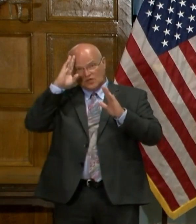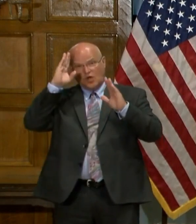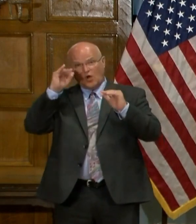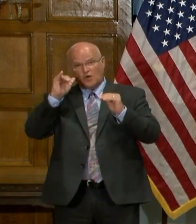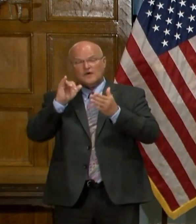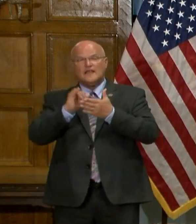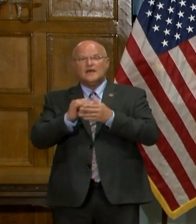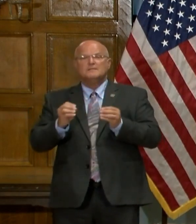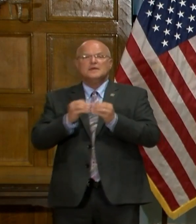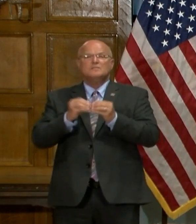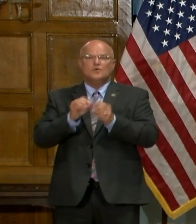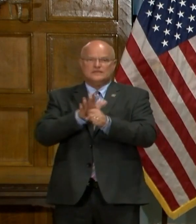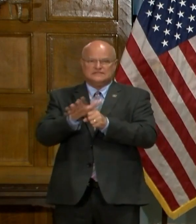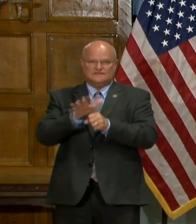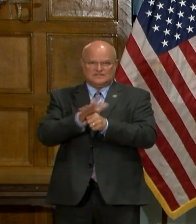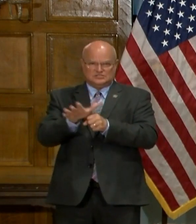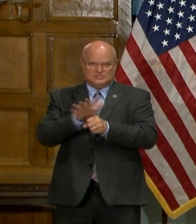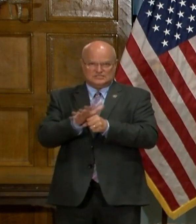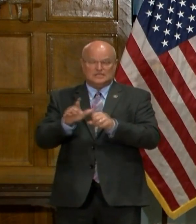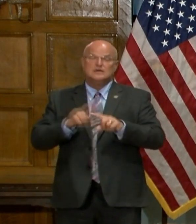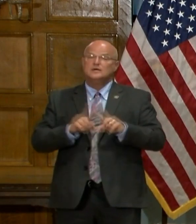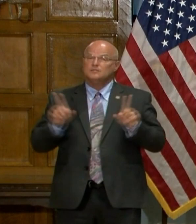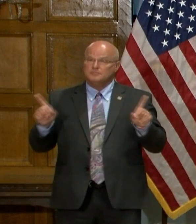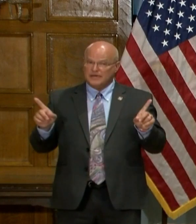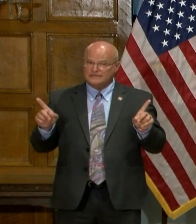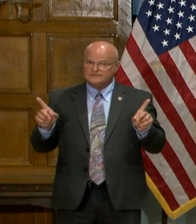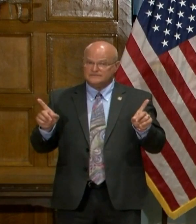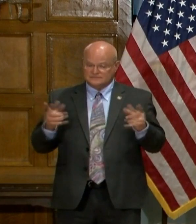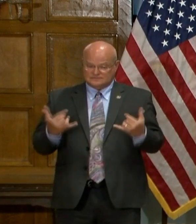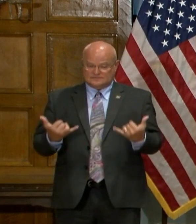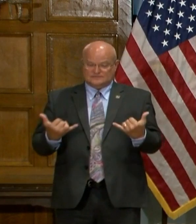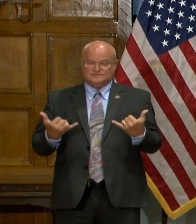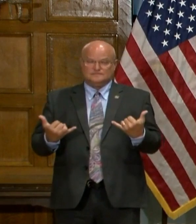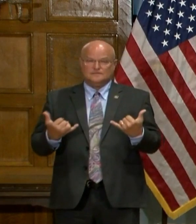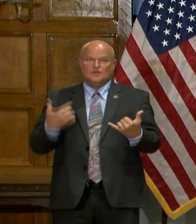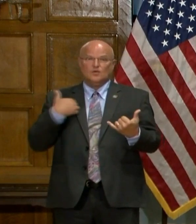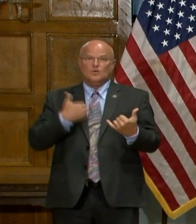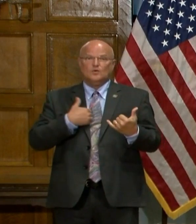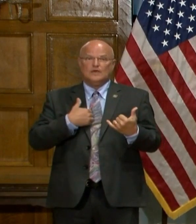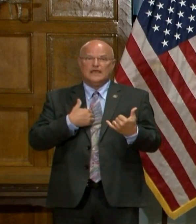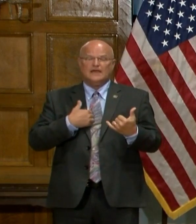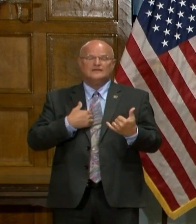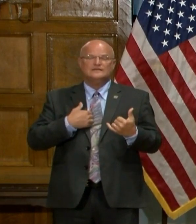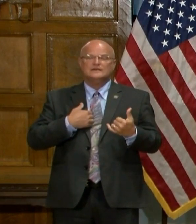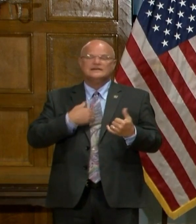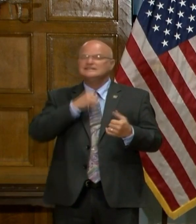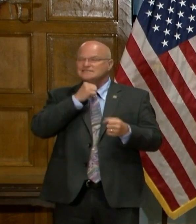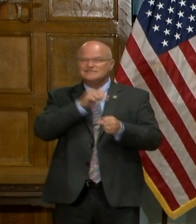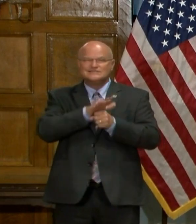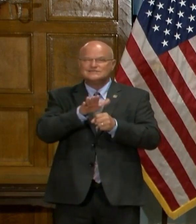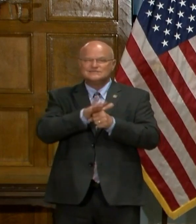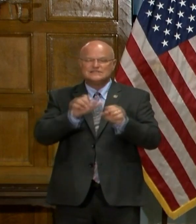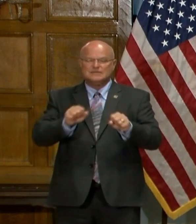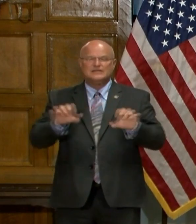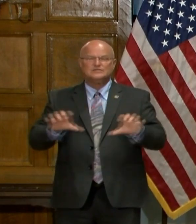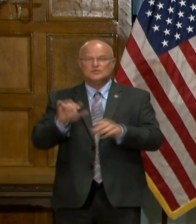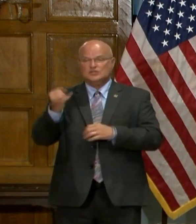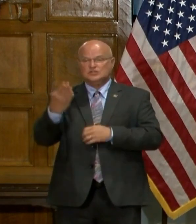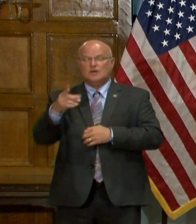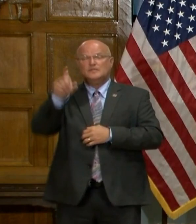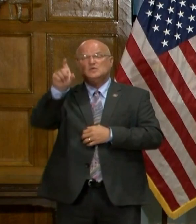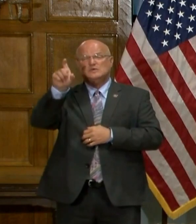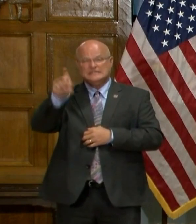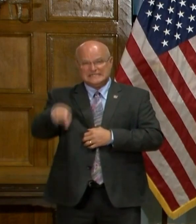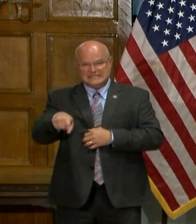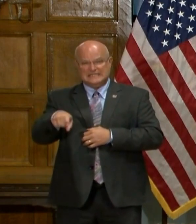hopefully that will be more than sufficient. But right now we have an insufficient capacity to do the job that we